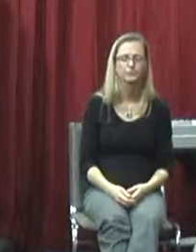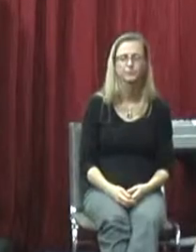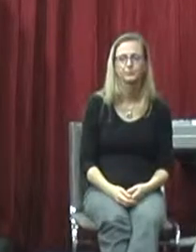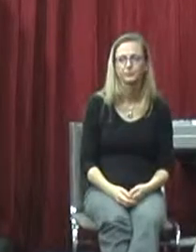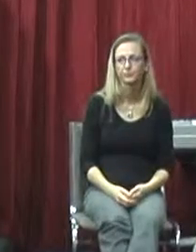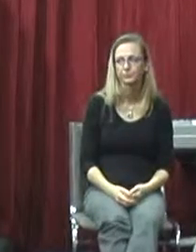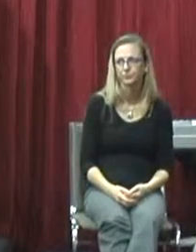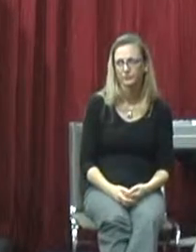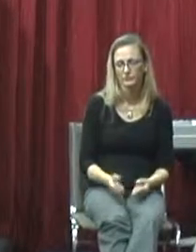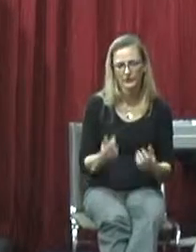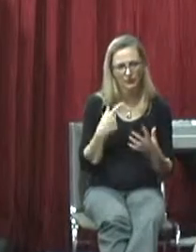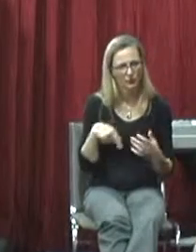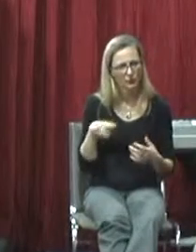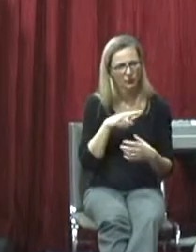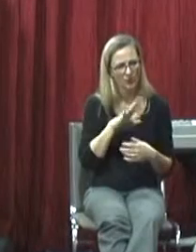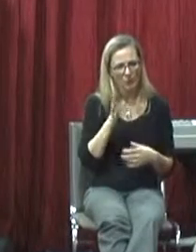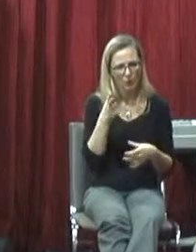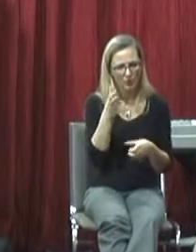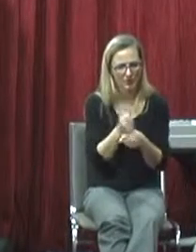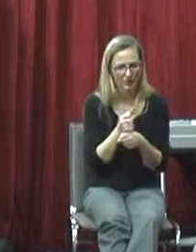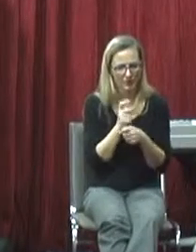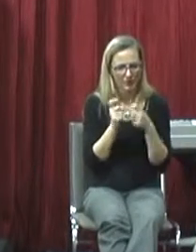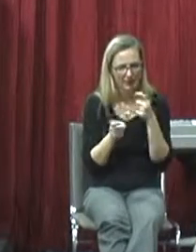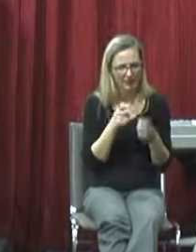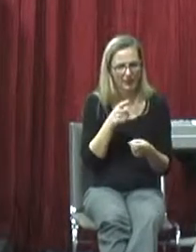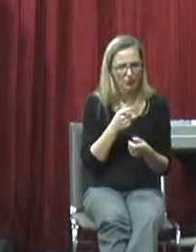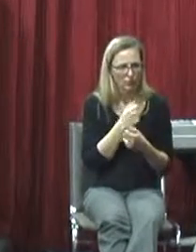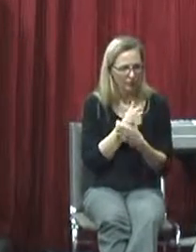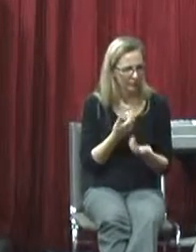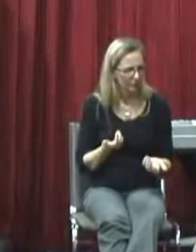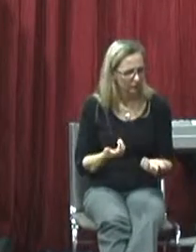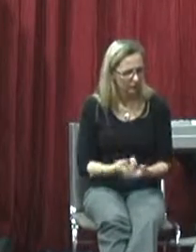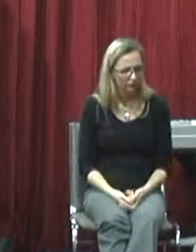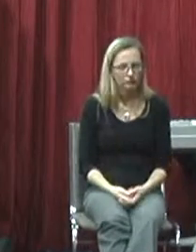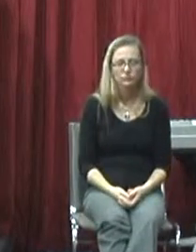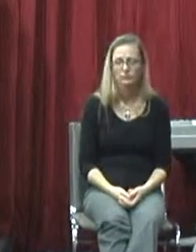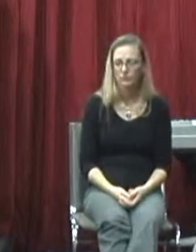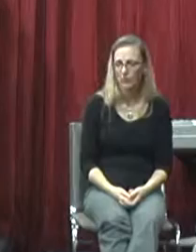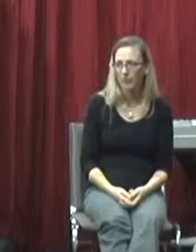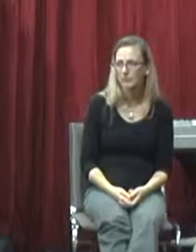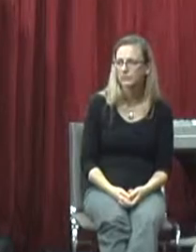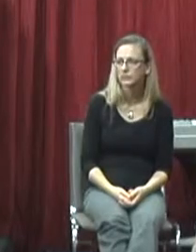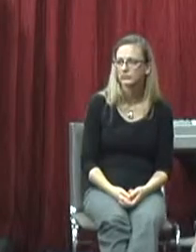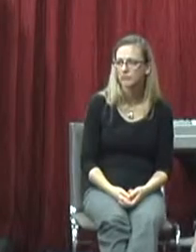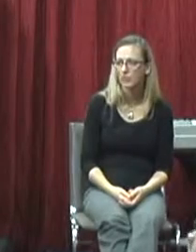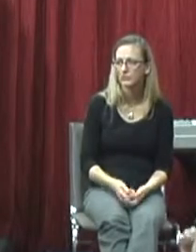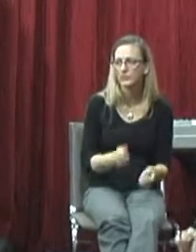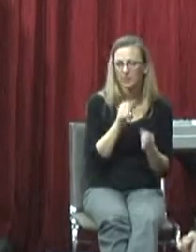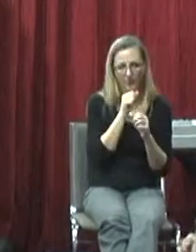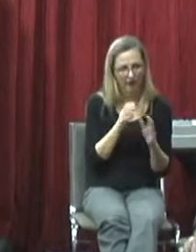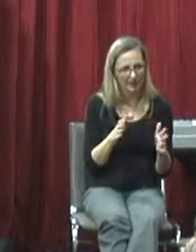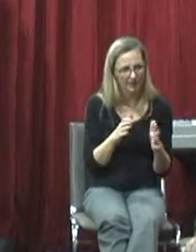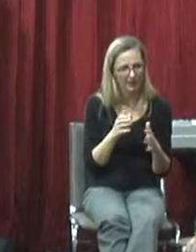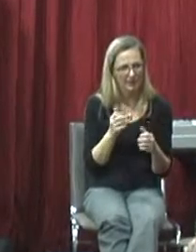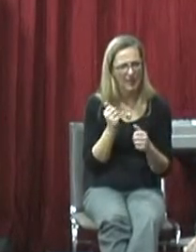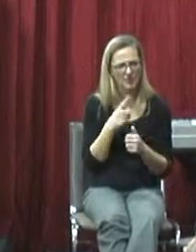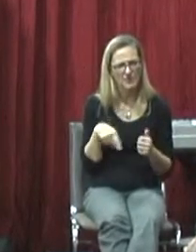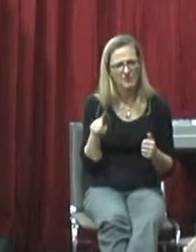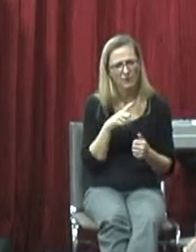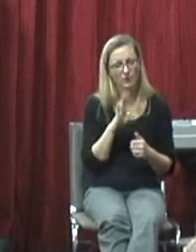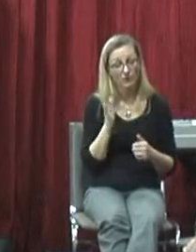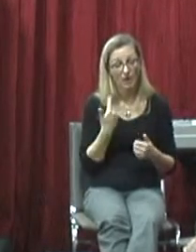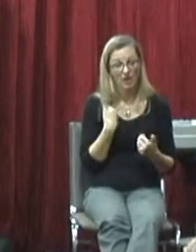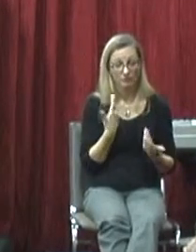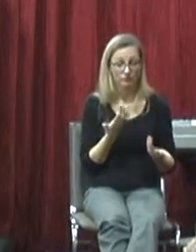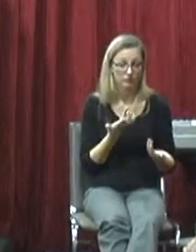many have ever received a gift that you loved? Yeah? A blessing. How many have ever had